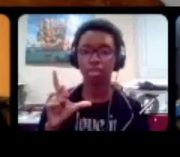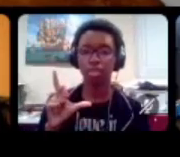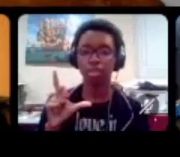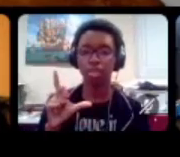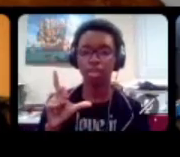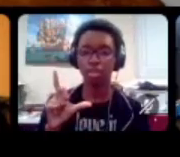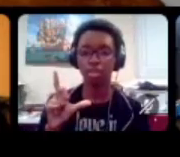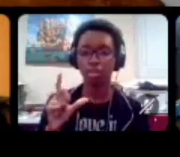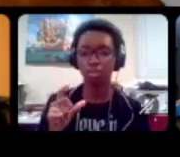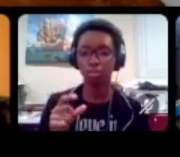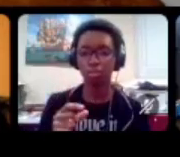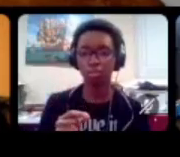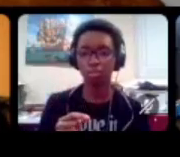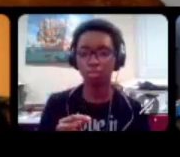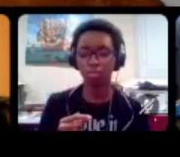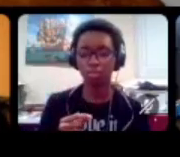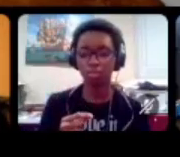Whenever we sign this, we want to make sure our mouth opens.